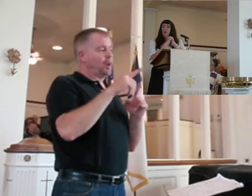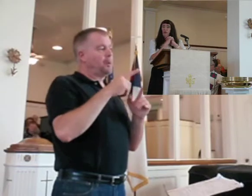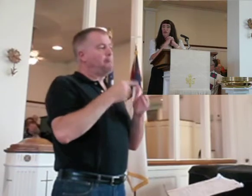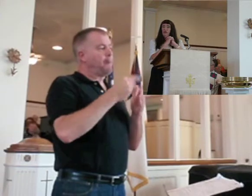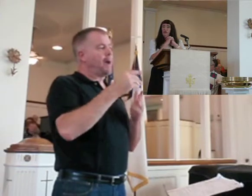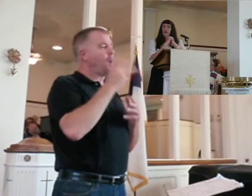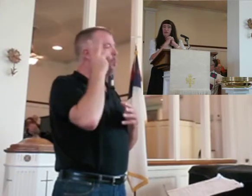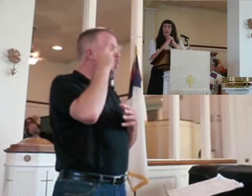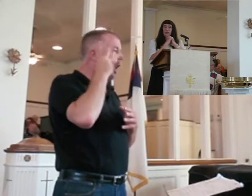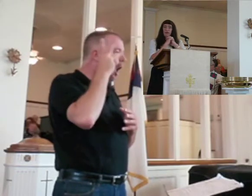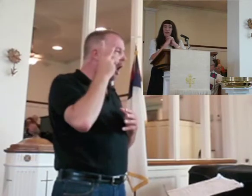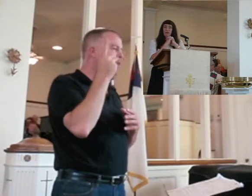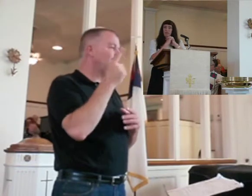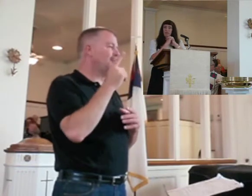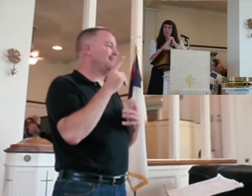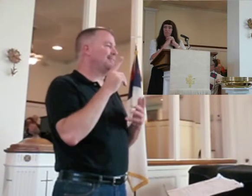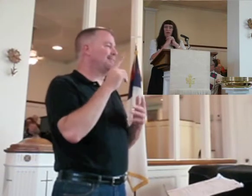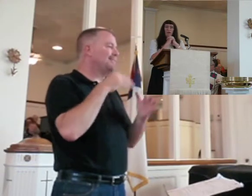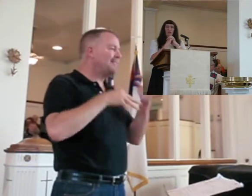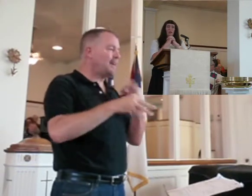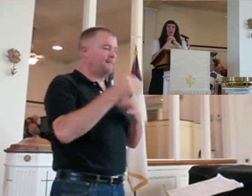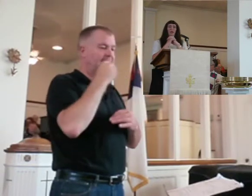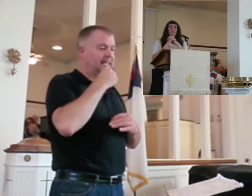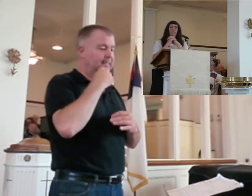a cheap bottle of wine or something. I really needed to eat.